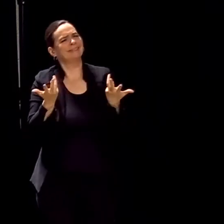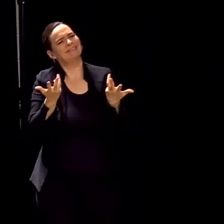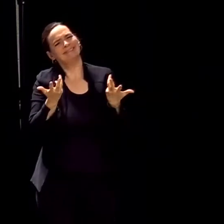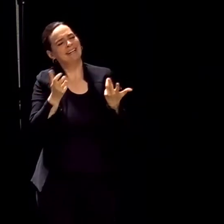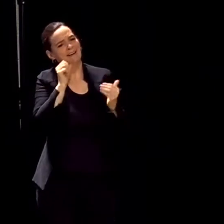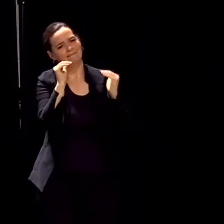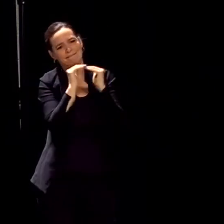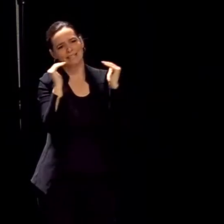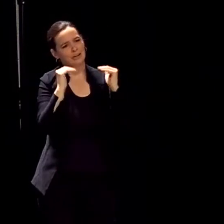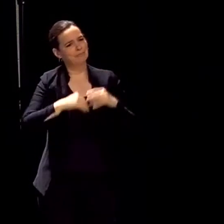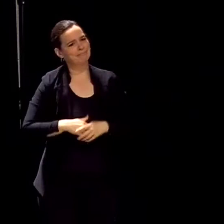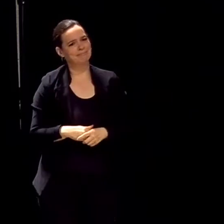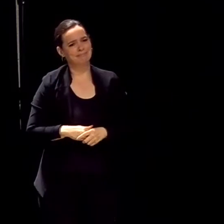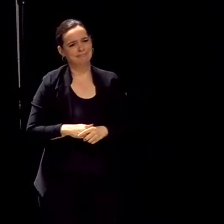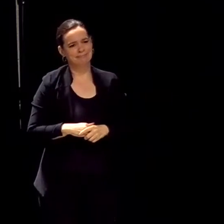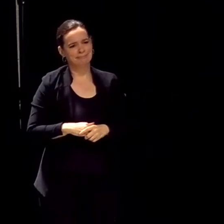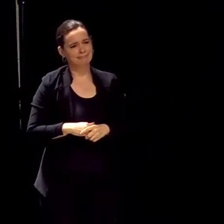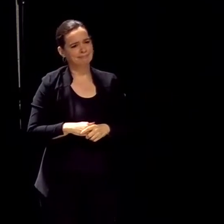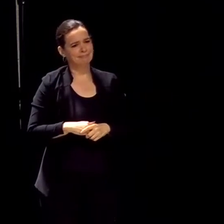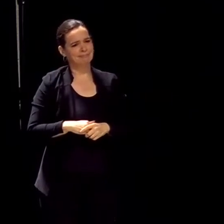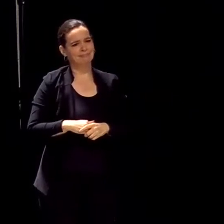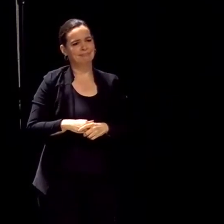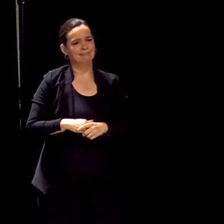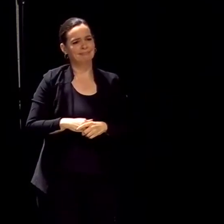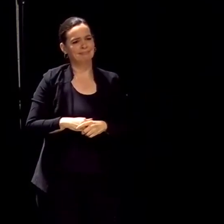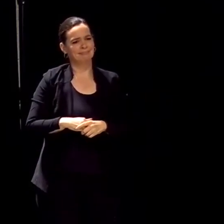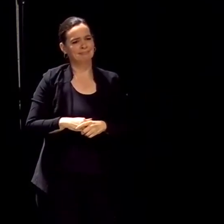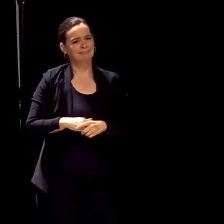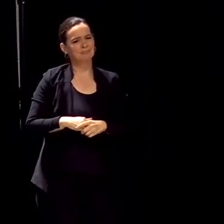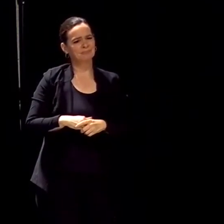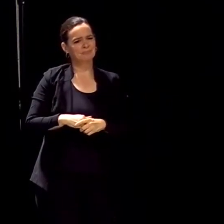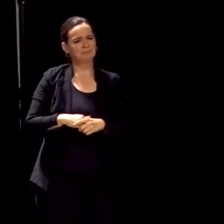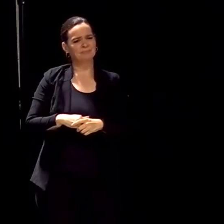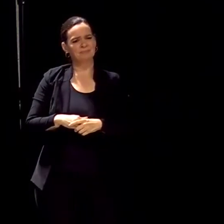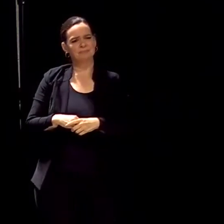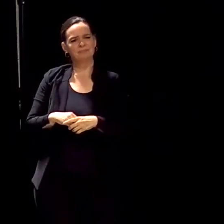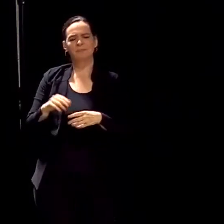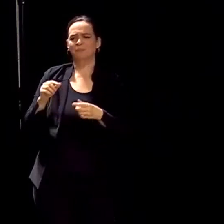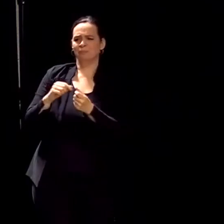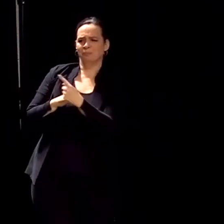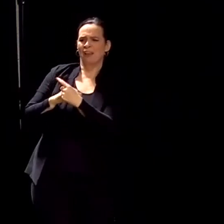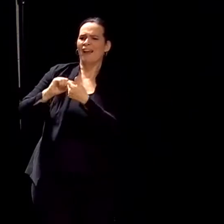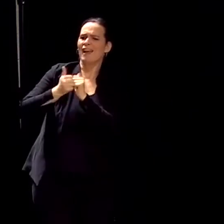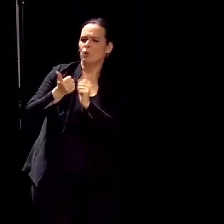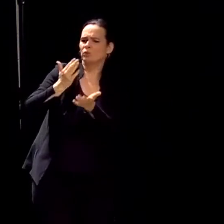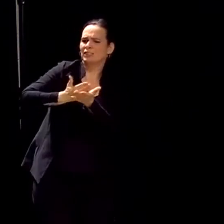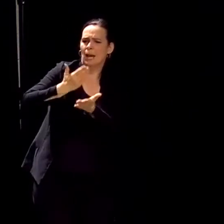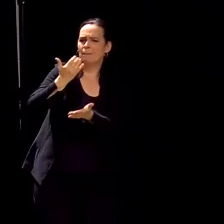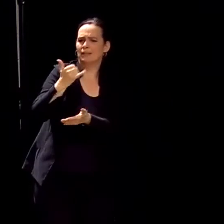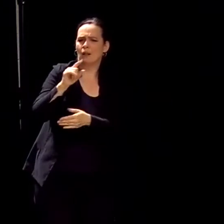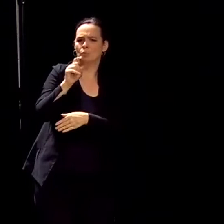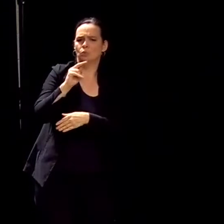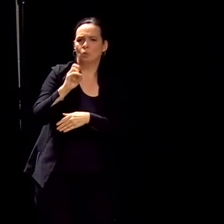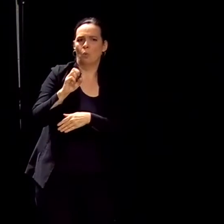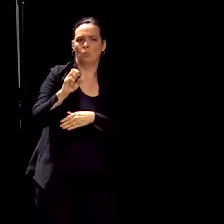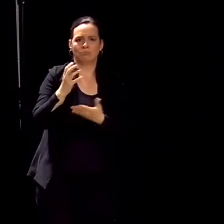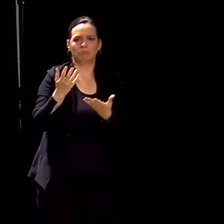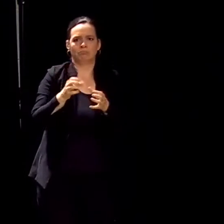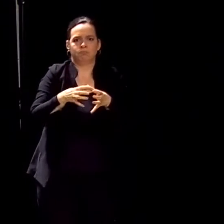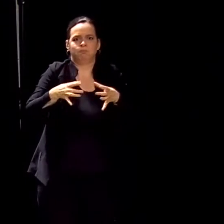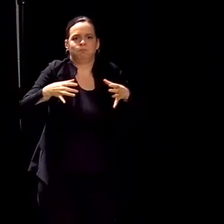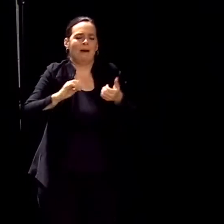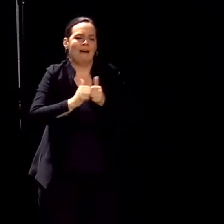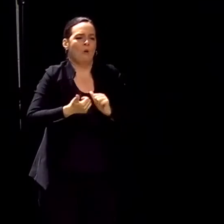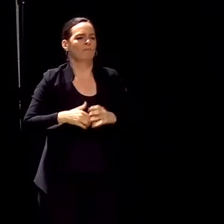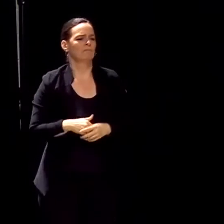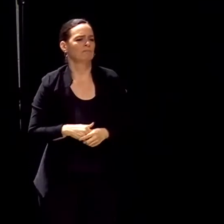time? I believe the metrics have to do with a 7-day period of going below 2% in that geographic